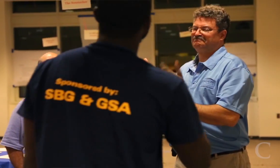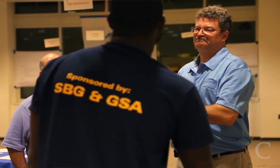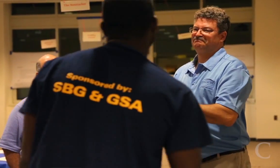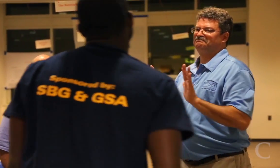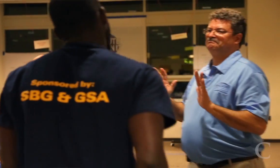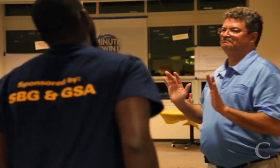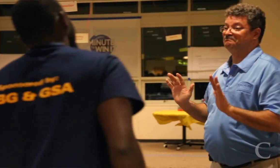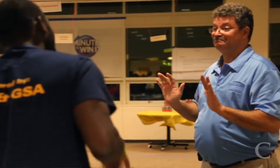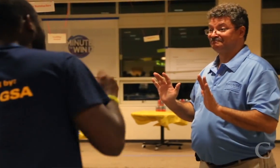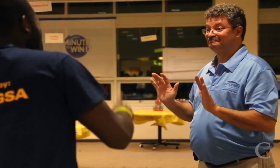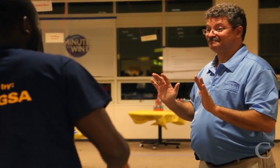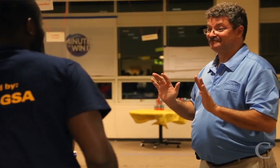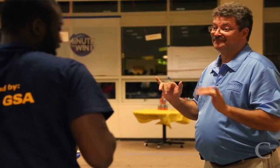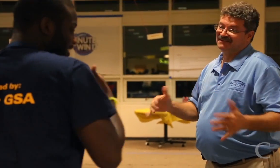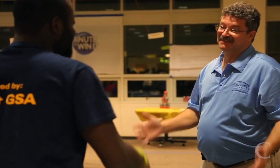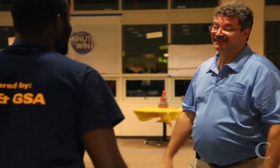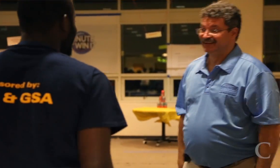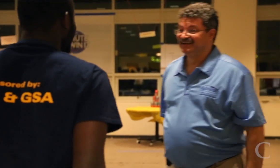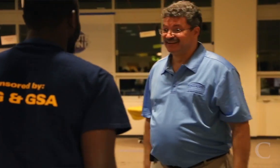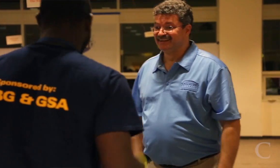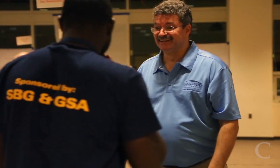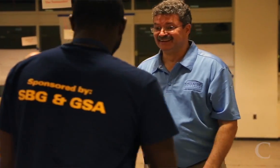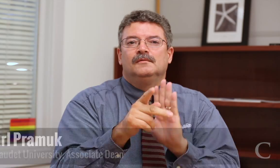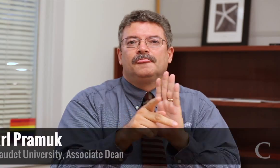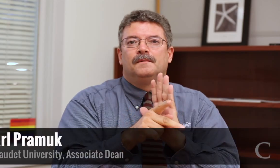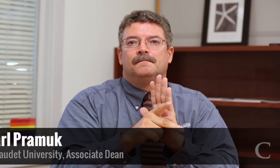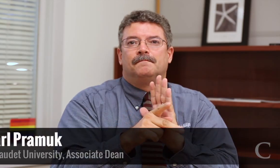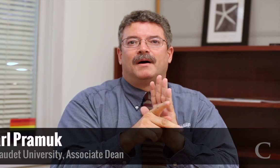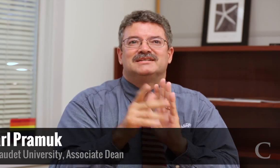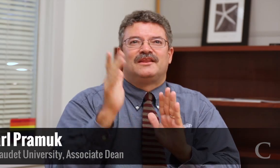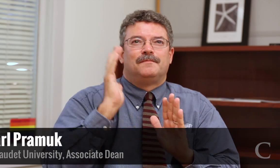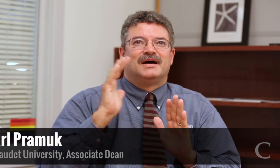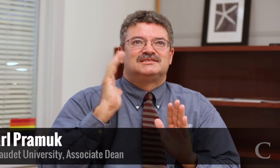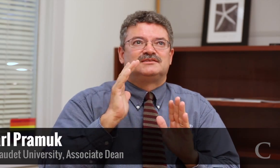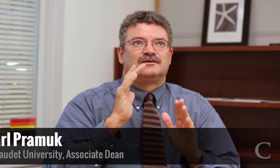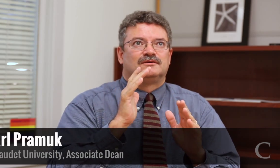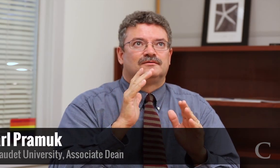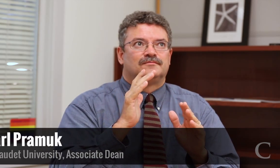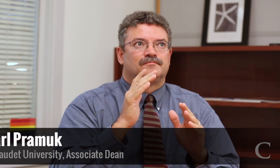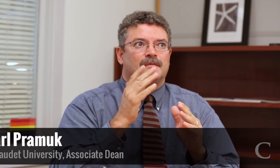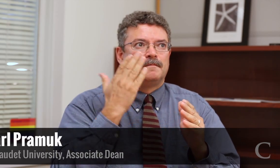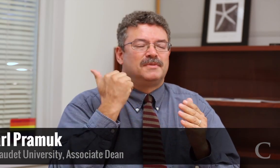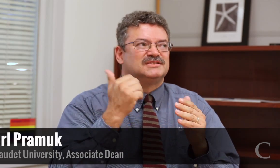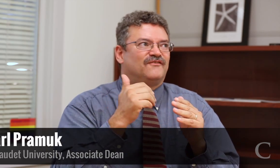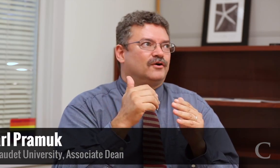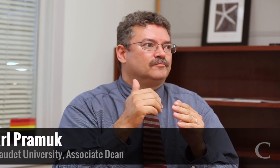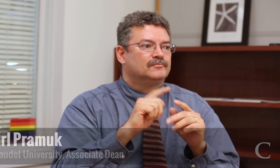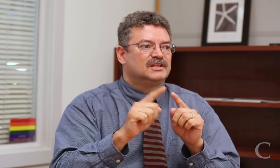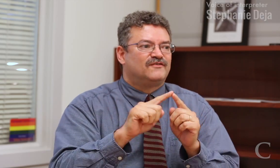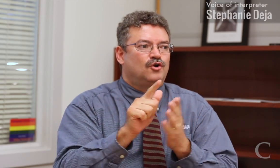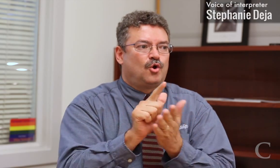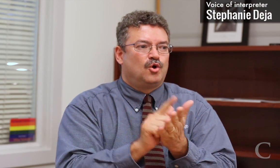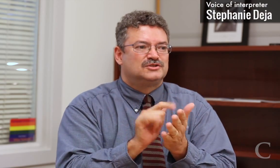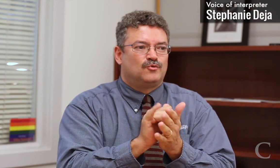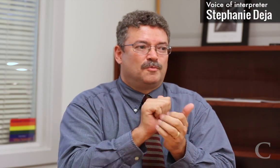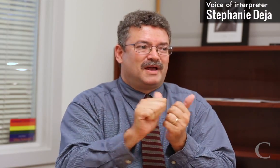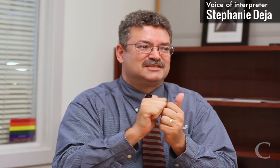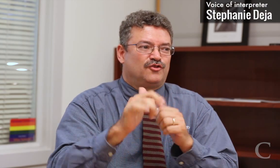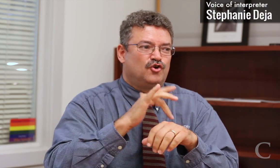seen changes not only in policy but culture as well. The policy in the past, because of various laws